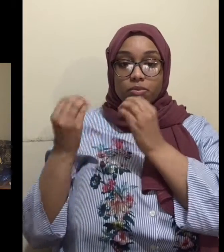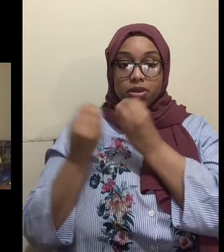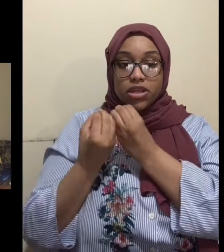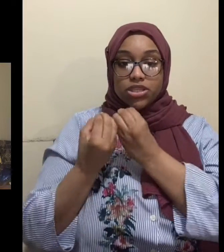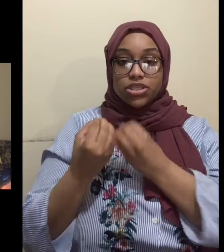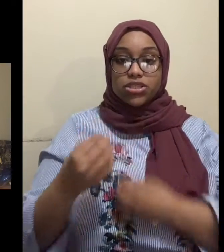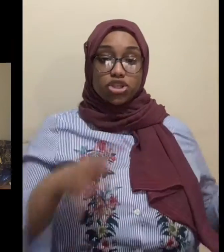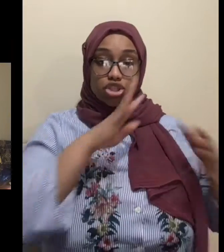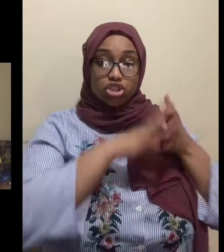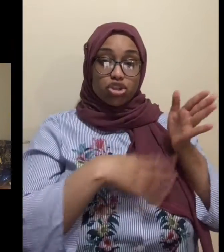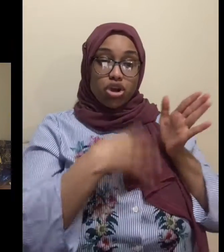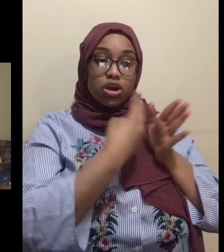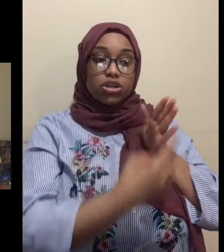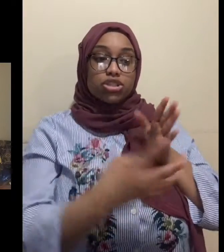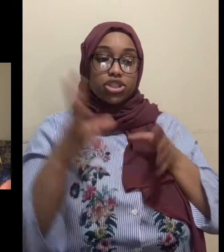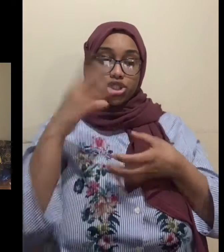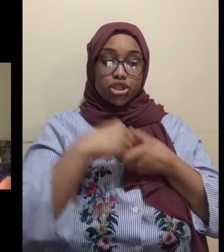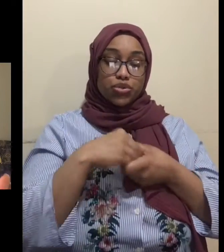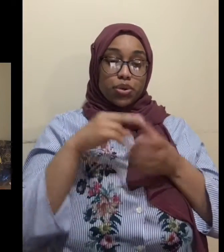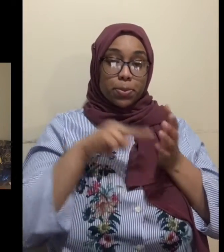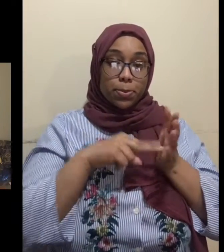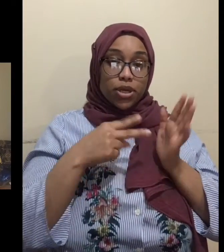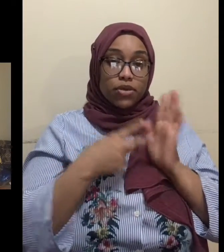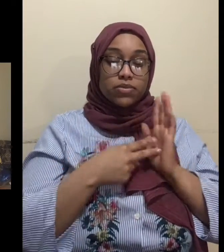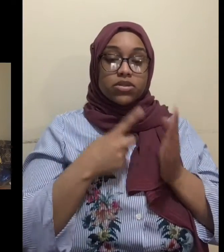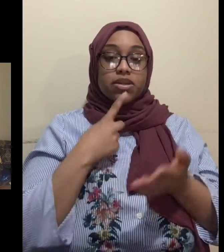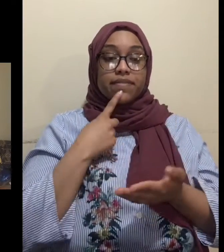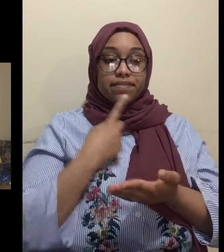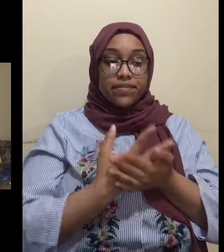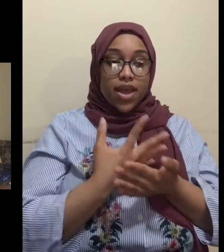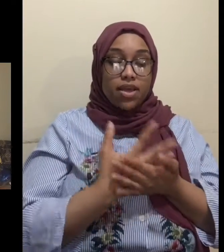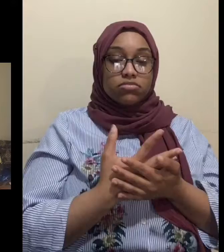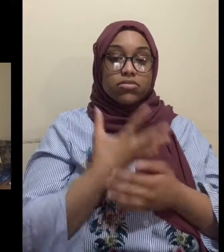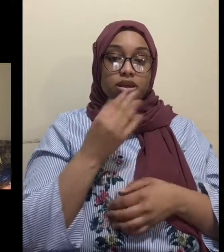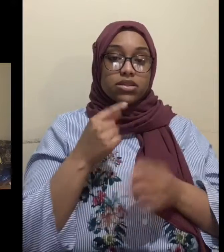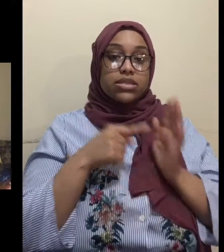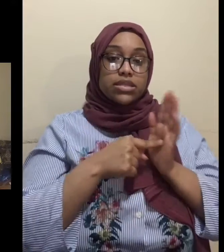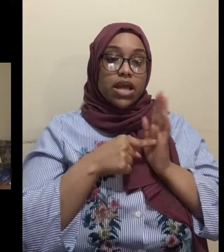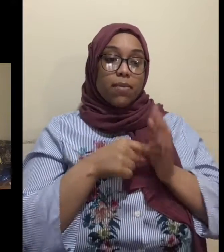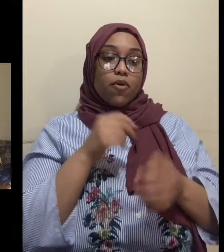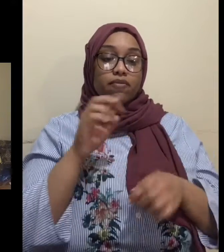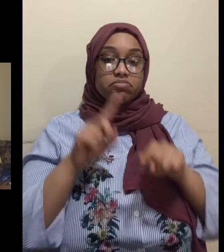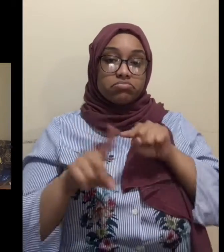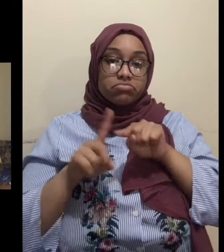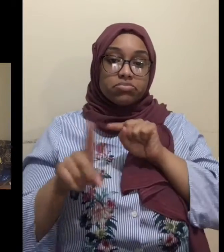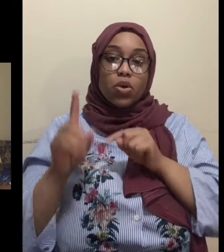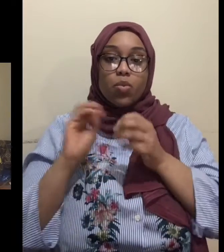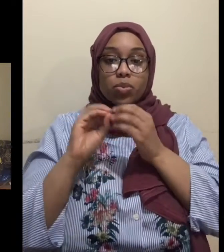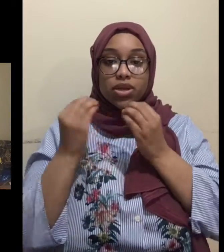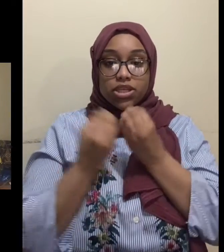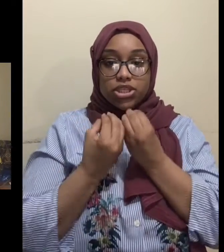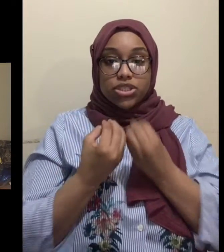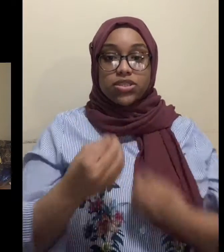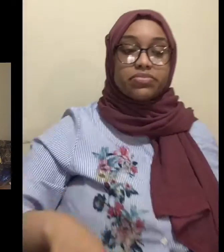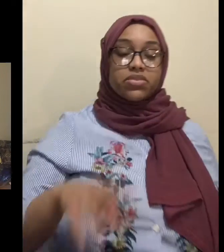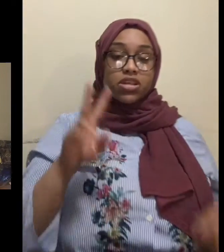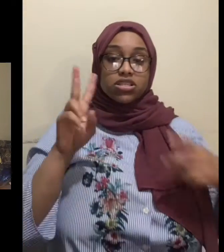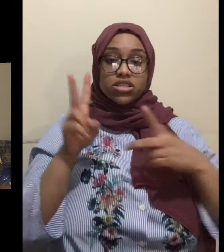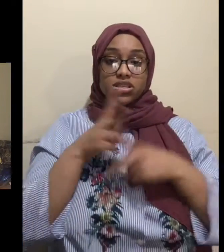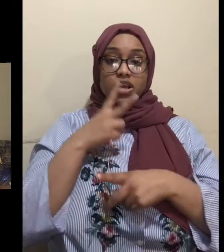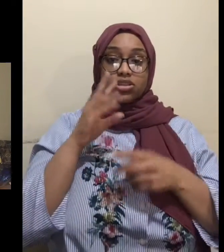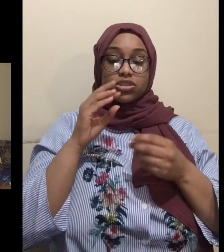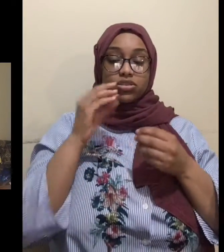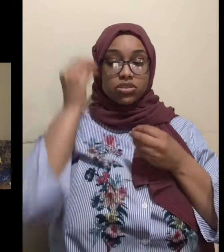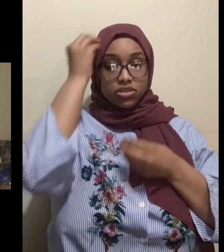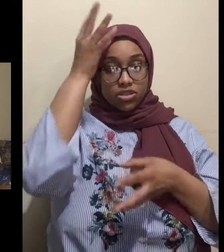a 501c3 nonprofit. A 501c3 organization is one that